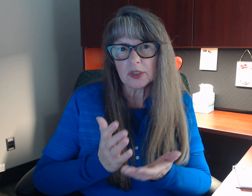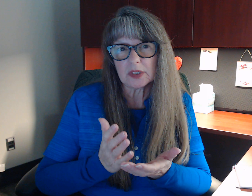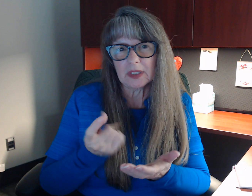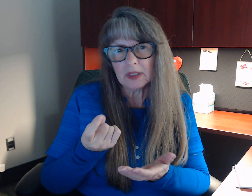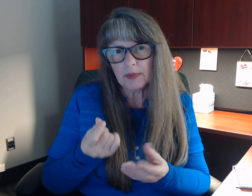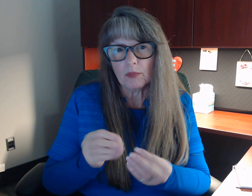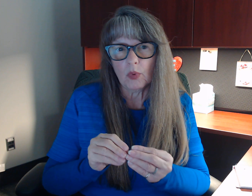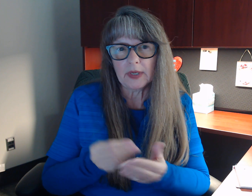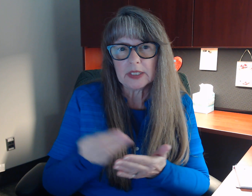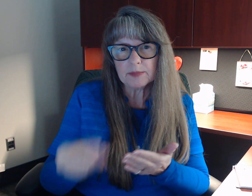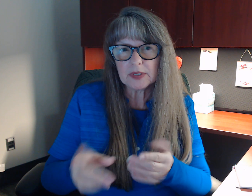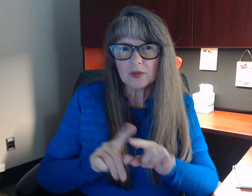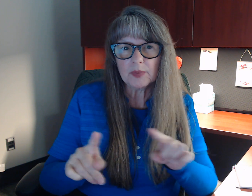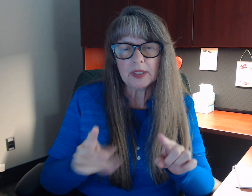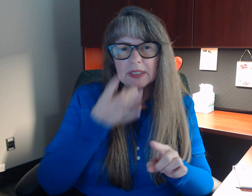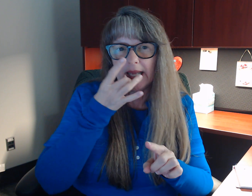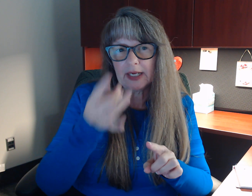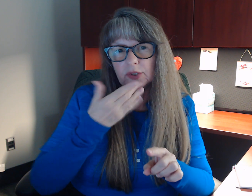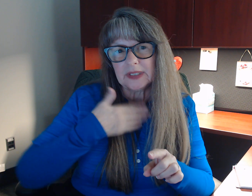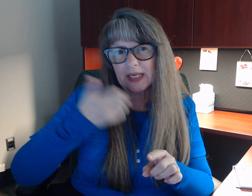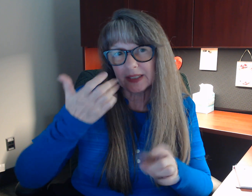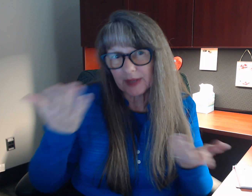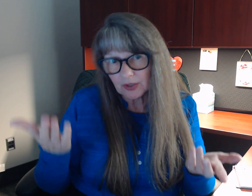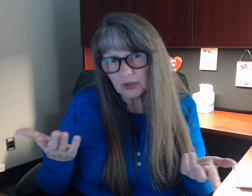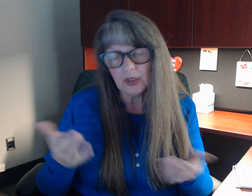a little bit more expensive, but it actually tastes better.